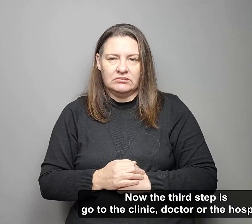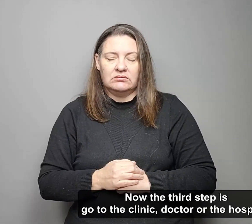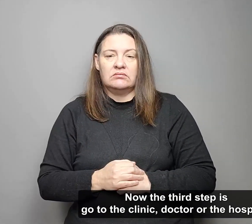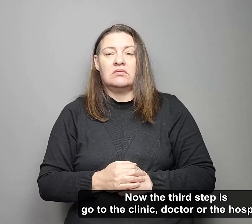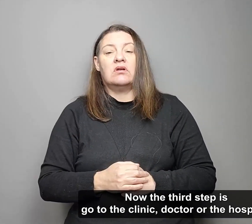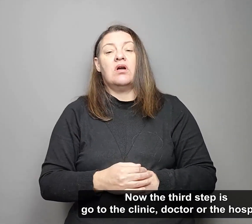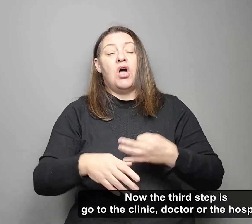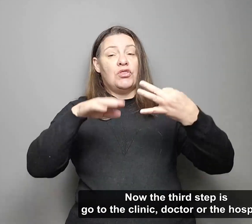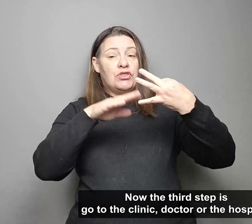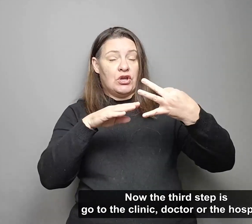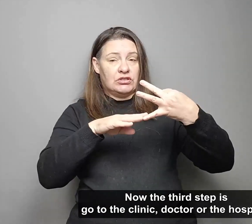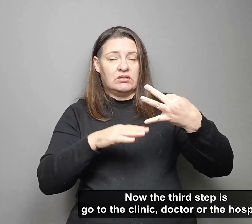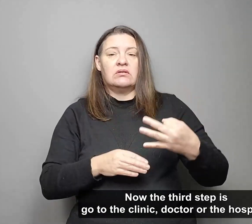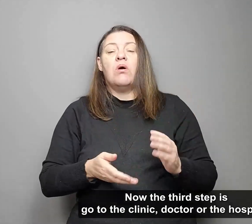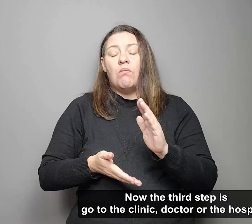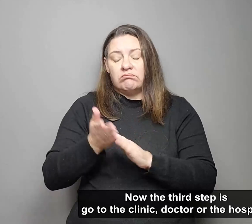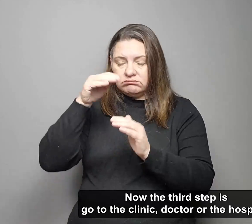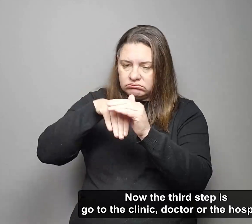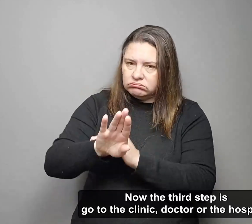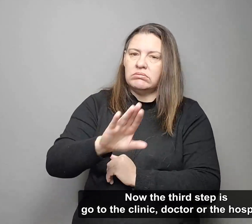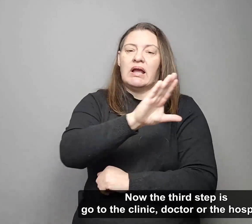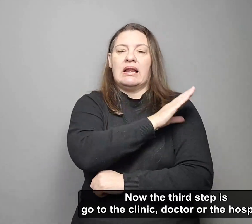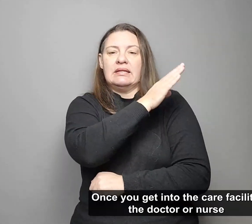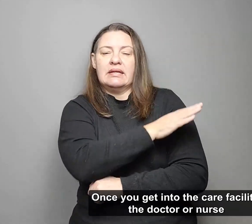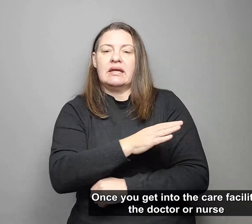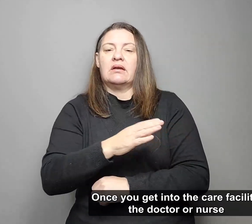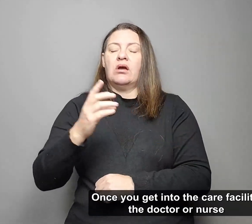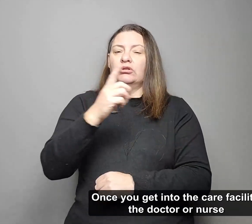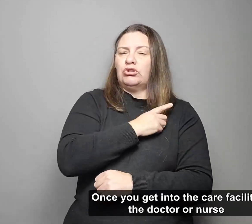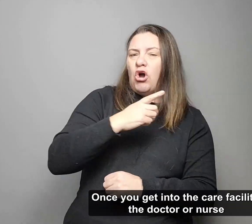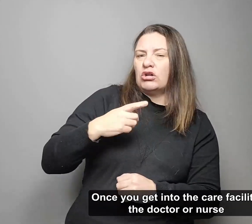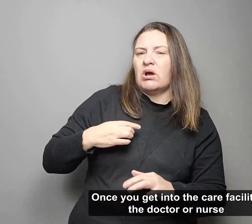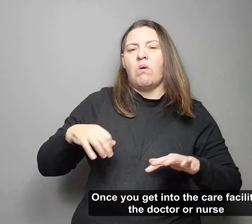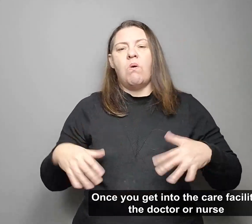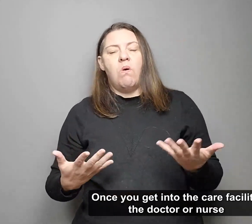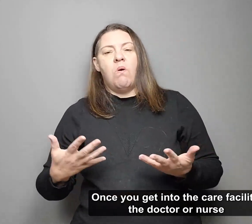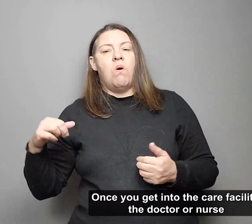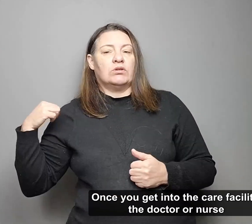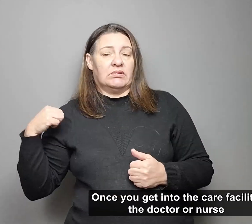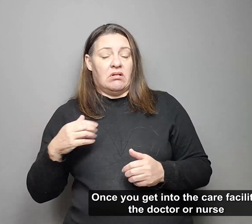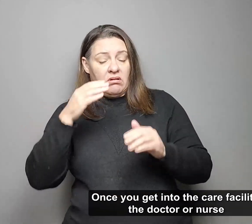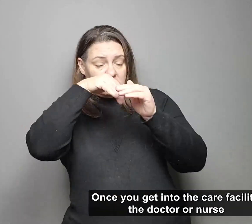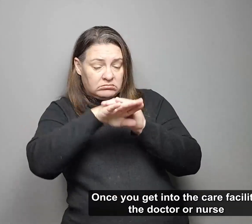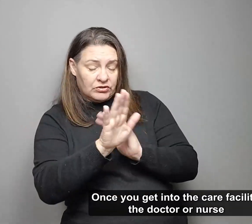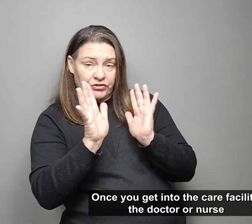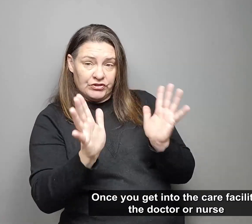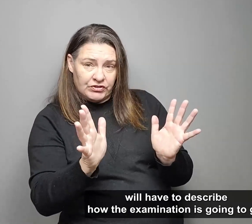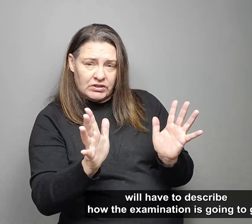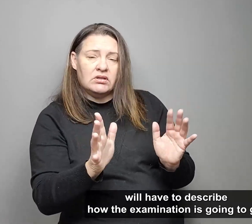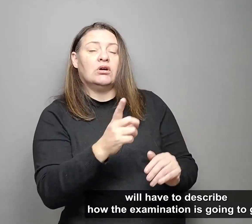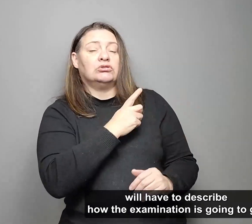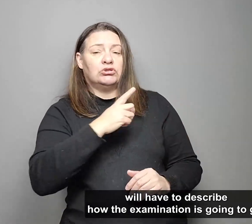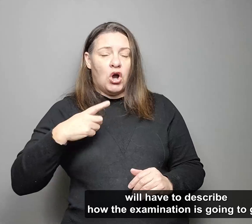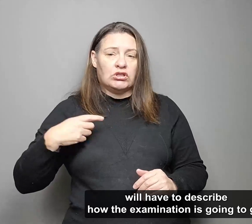the third step is go to the clinic, doctor, or the hospital. Once you get into the care facility, the doctor or nurse